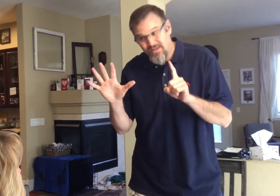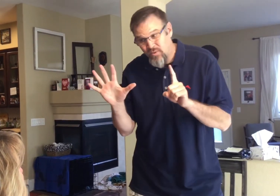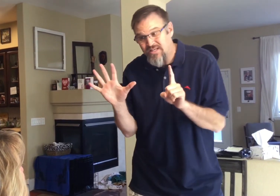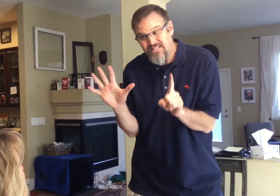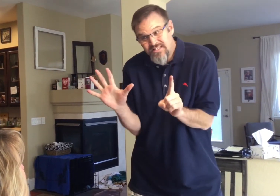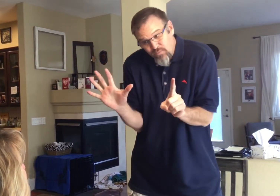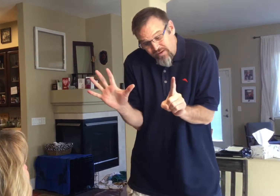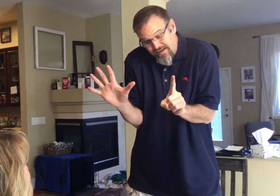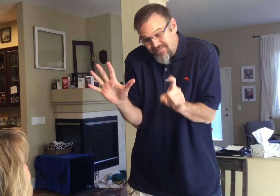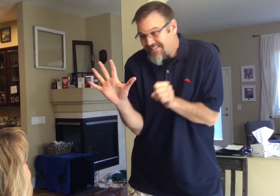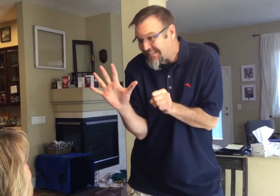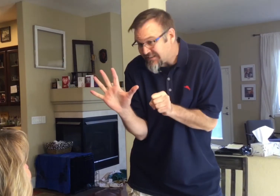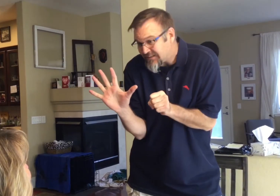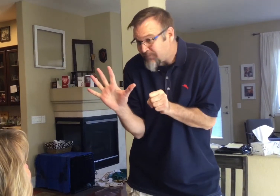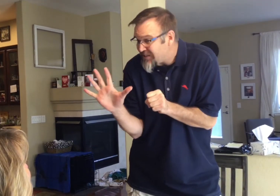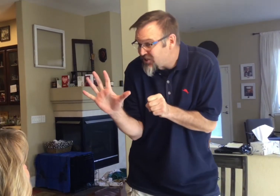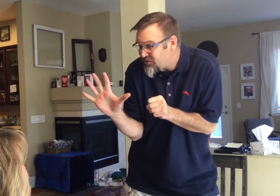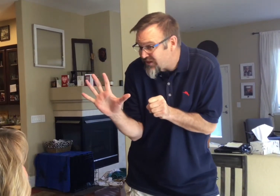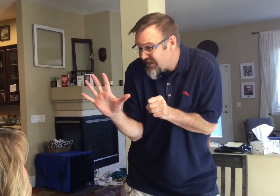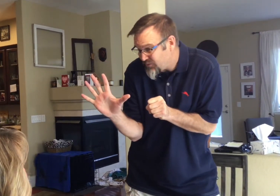You take away 1 out of 6. How much does it equal?